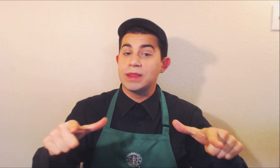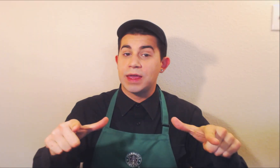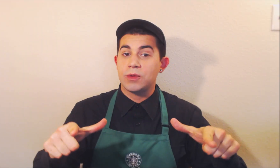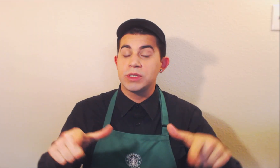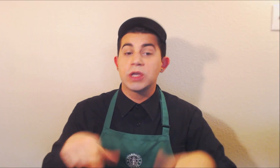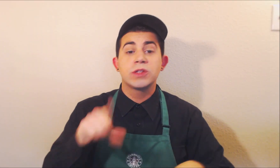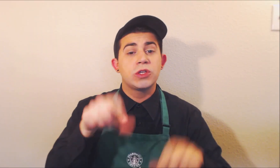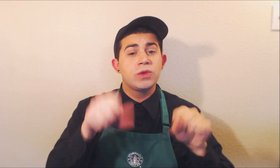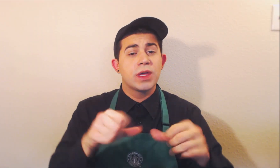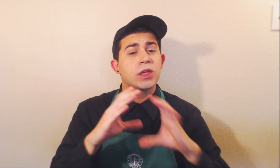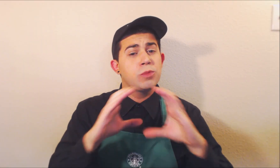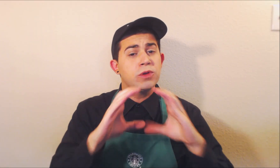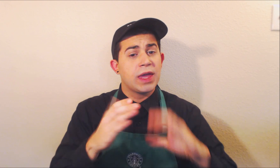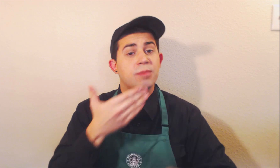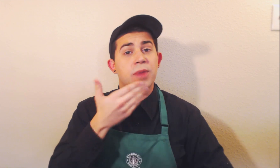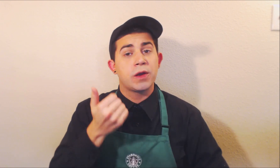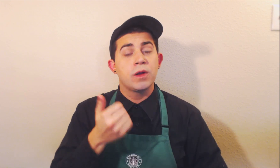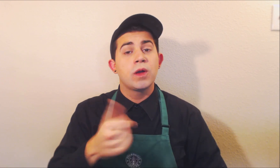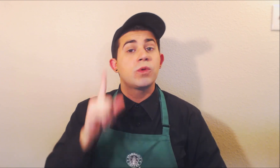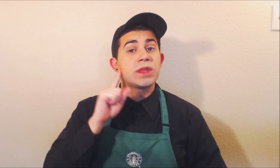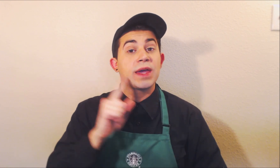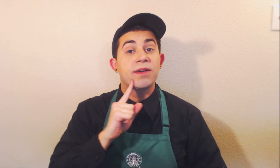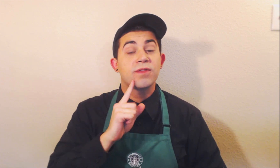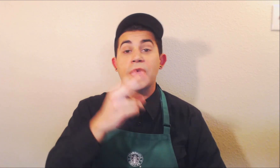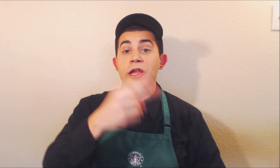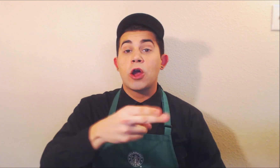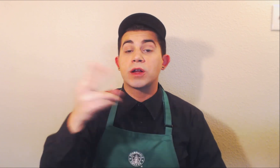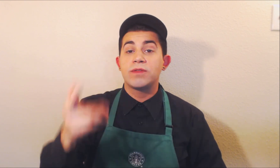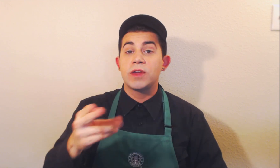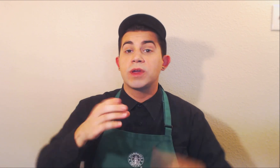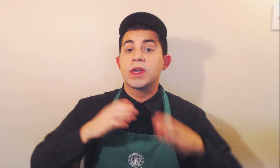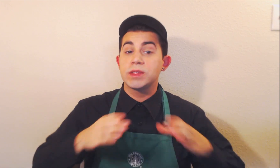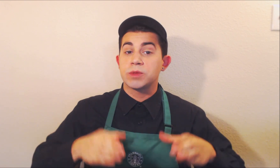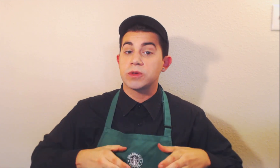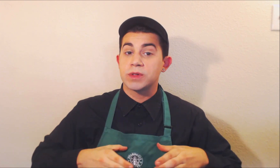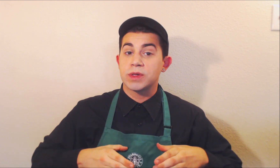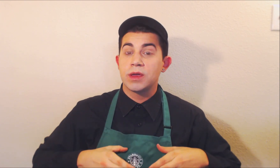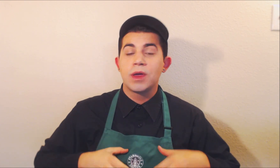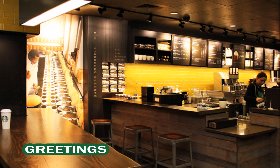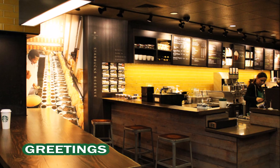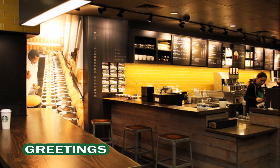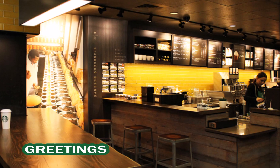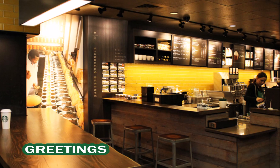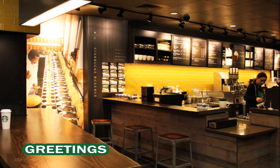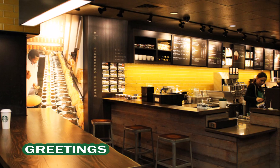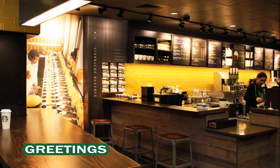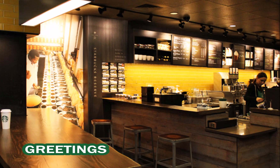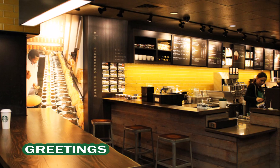Sign Language so you can communicate better with deaf and hard of hearing customers.